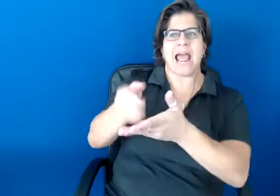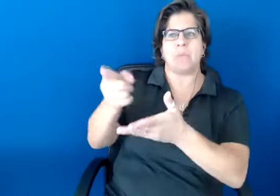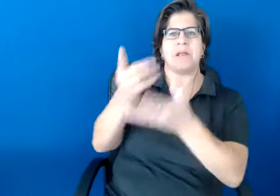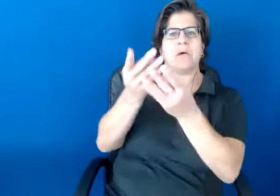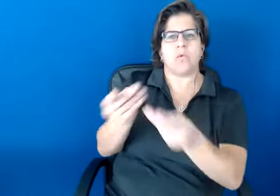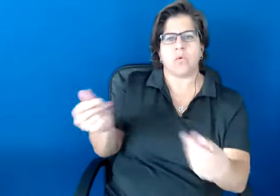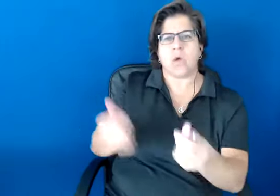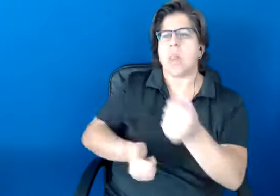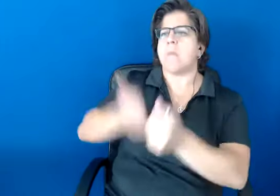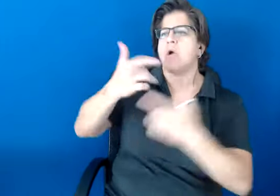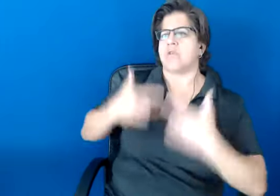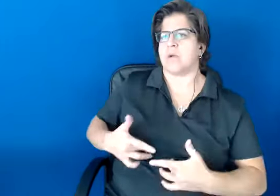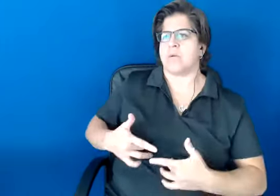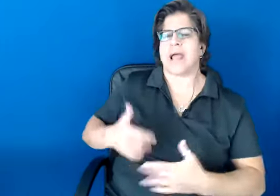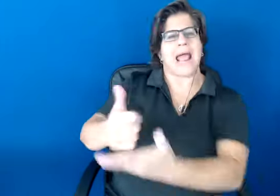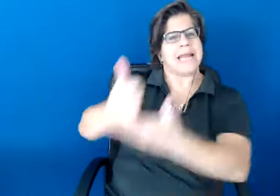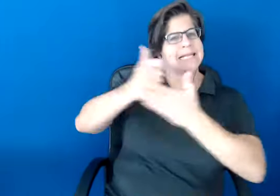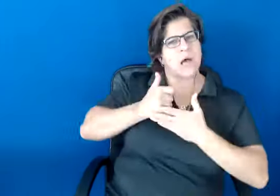relieves me of depression.